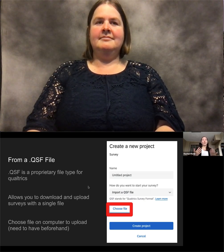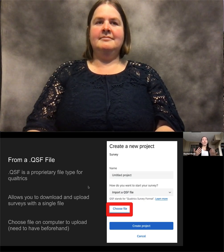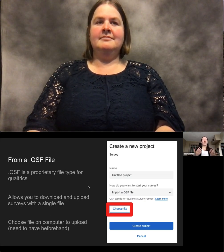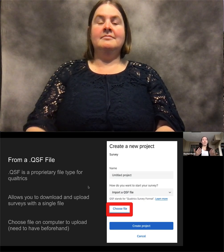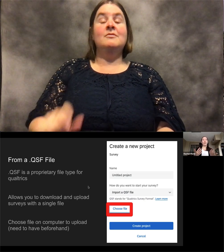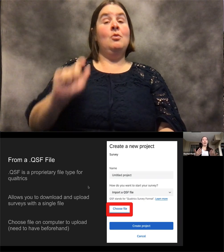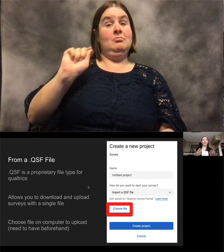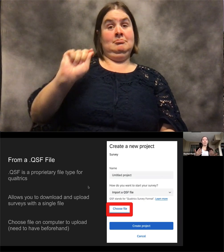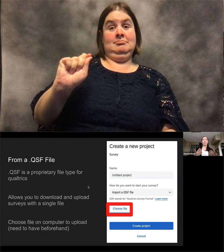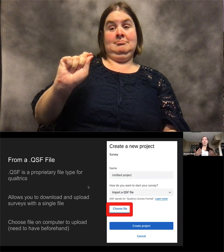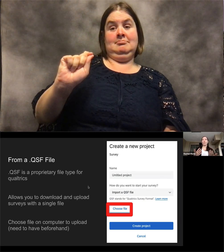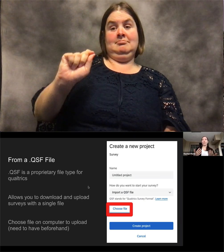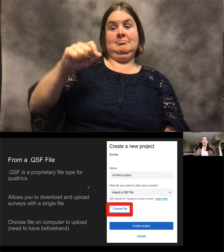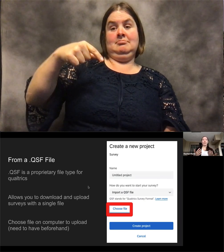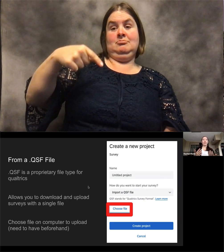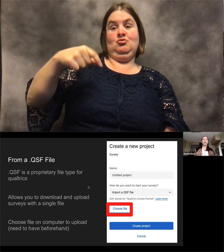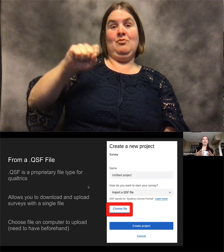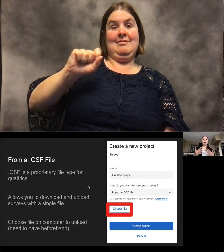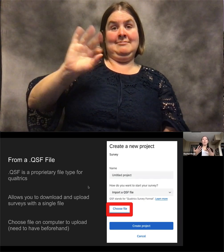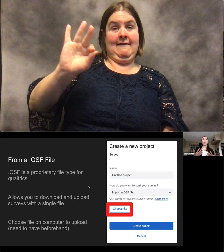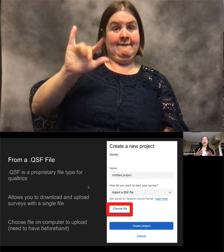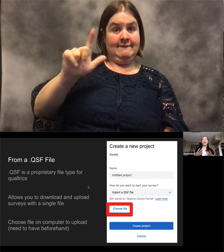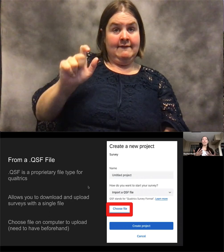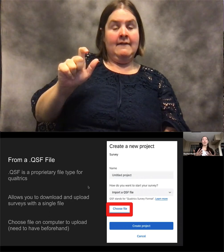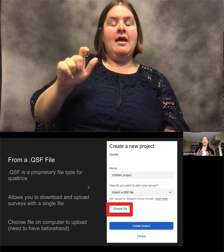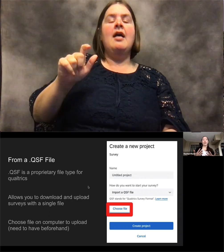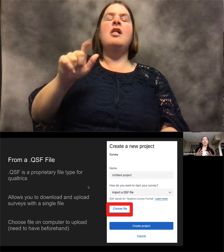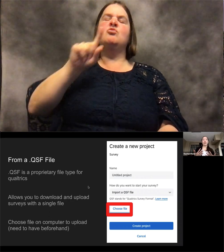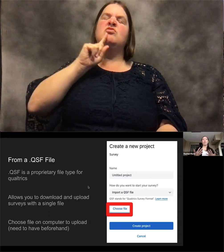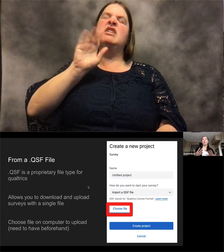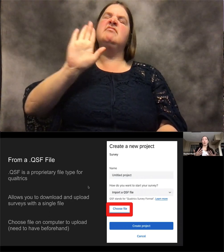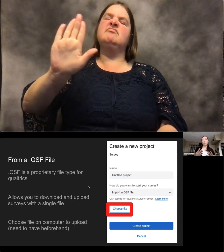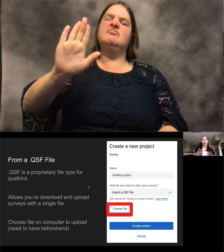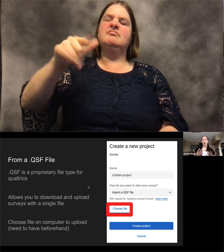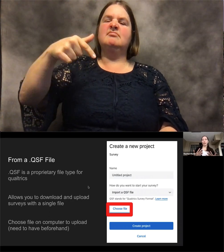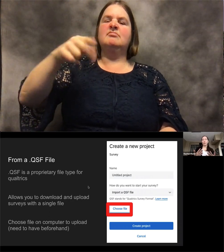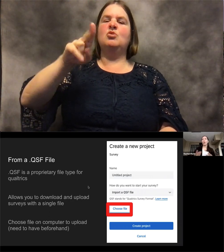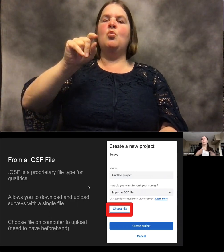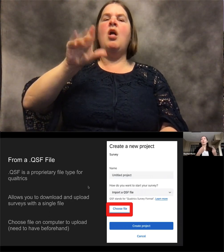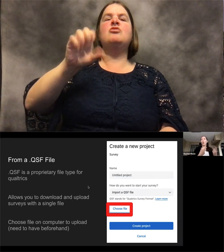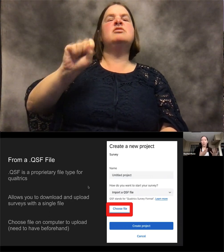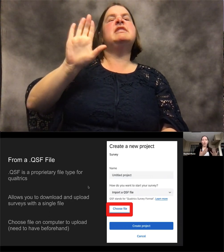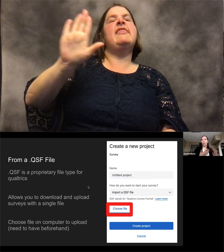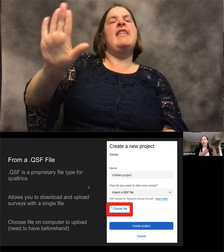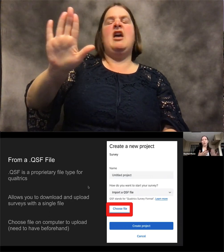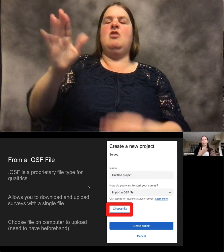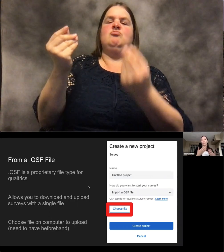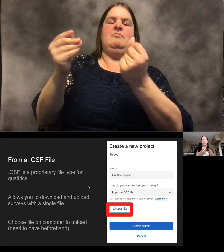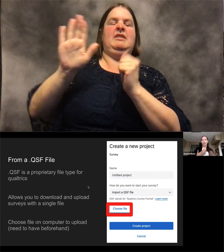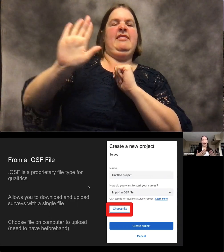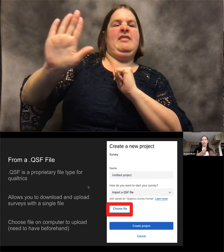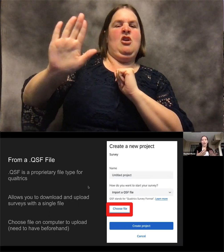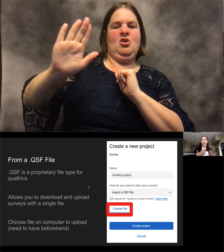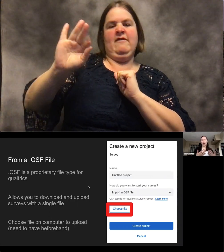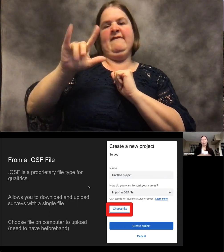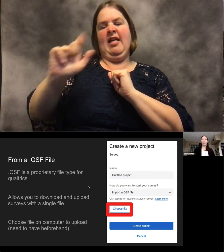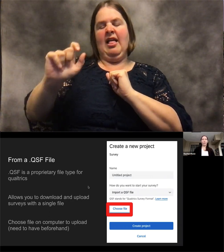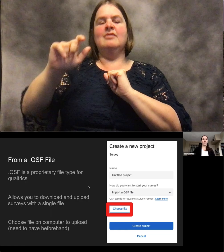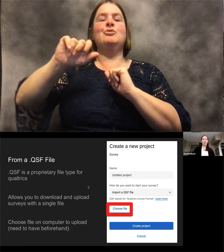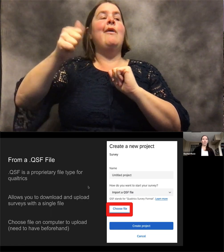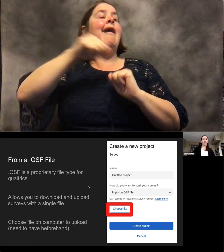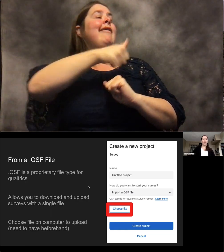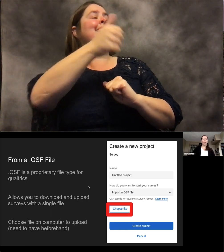So a QSF file is a proprietary file type for Qualtrics. So only Qualtrics uses that file